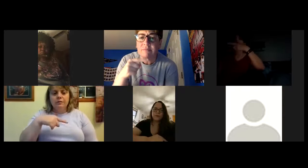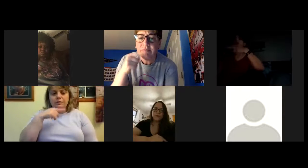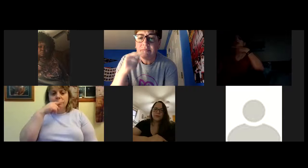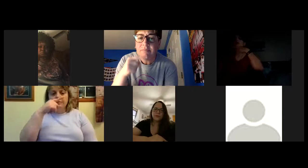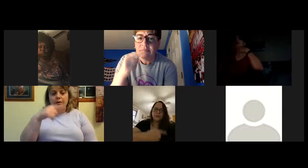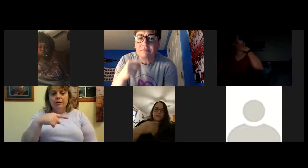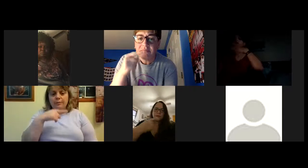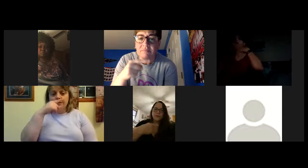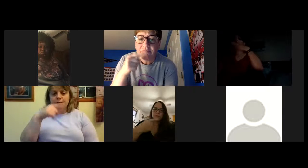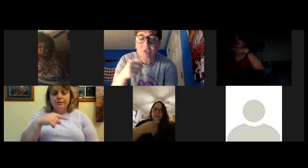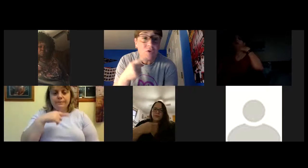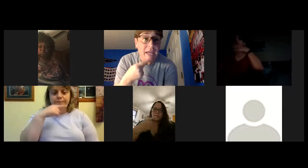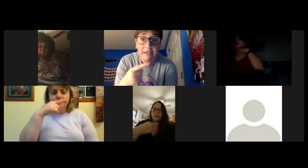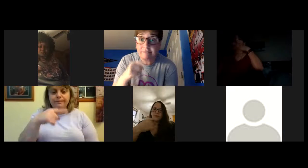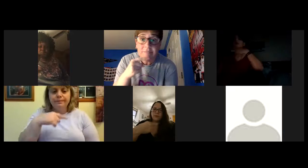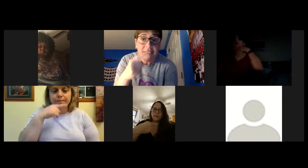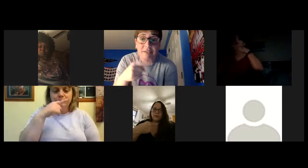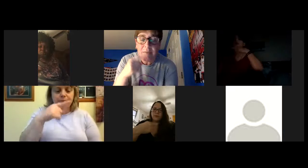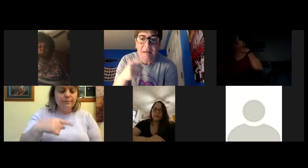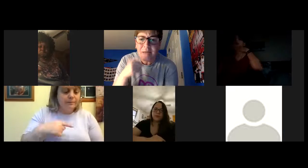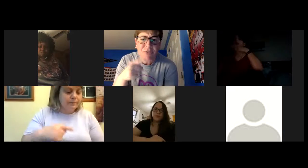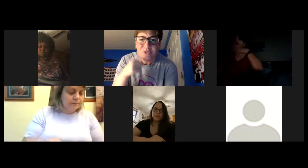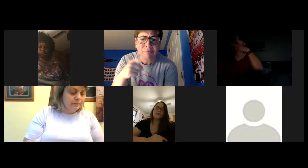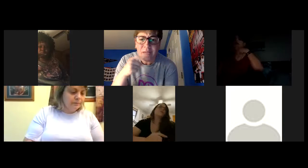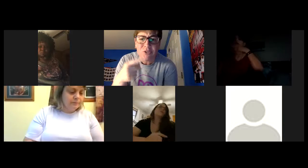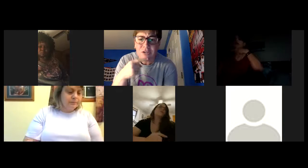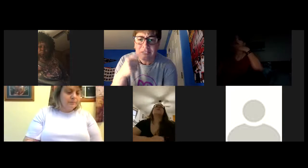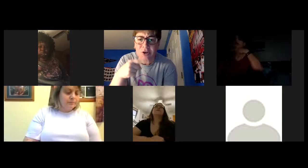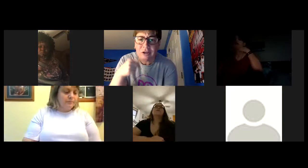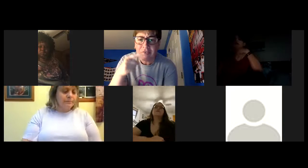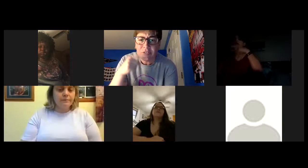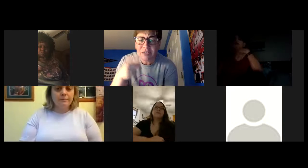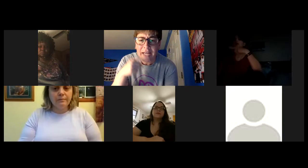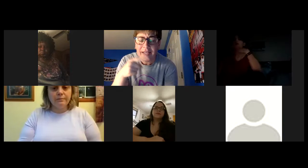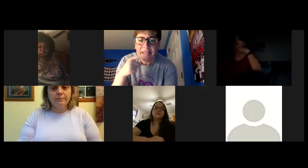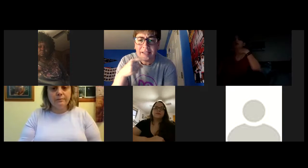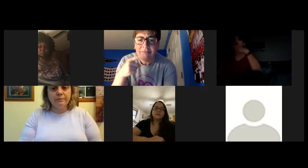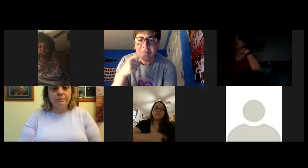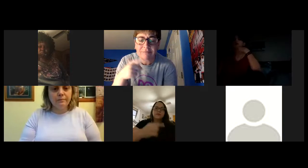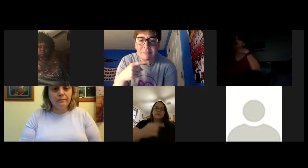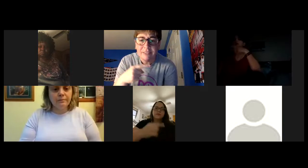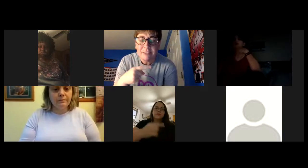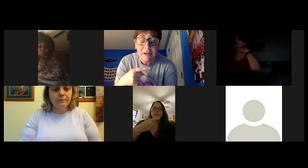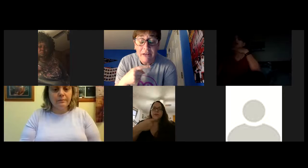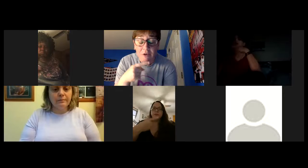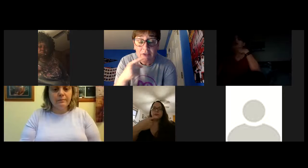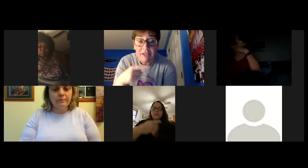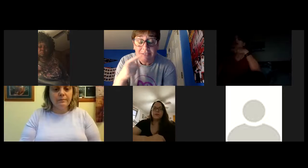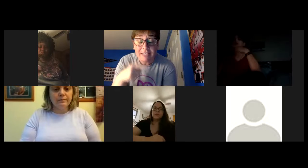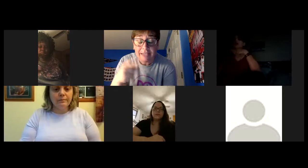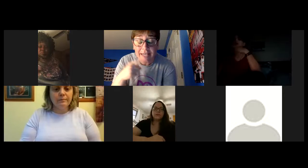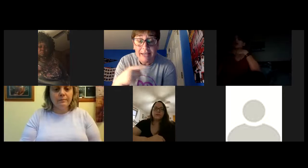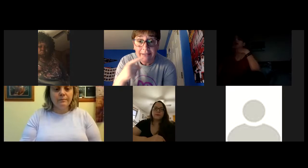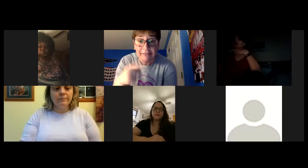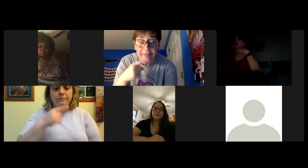chin. You can, I mean, I'm sure I start out doing that, and then depending on how often I have